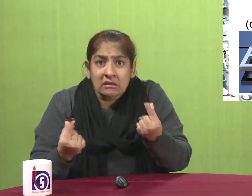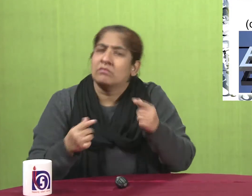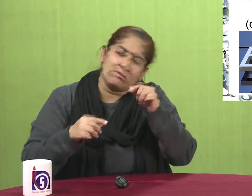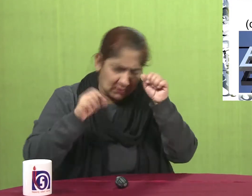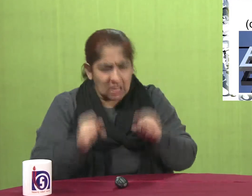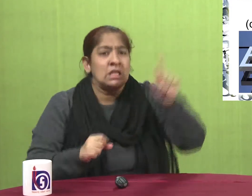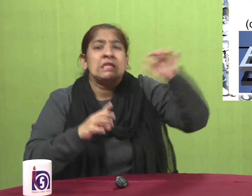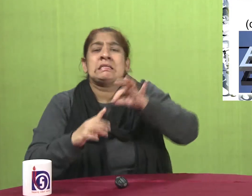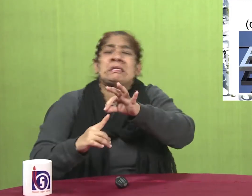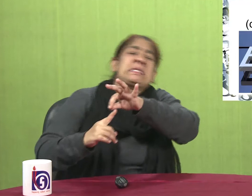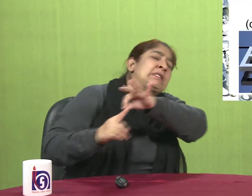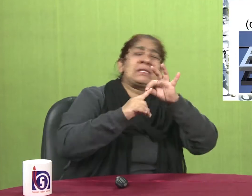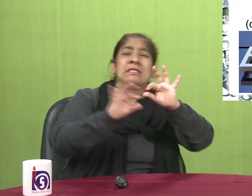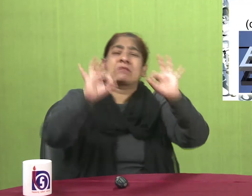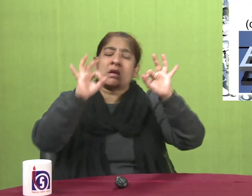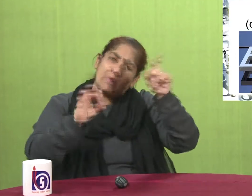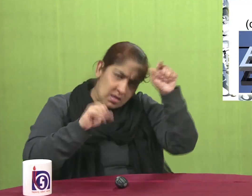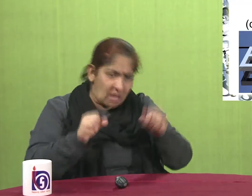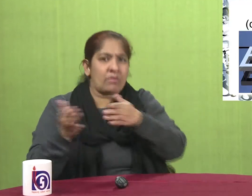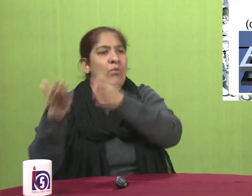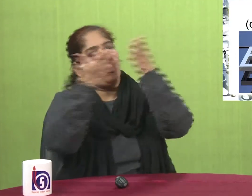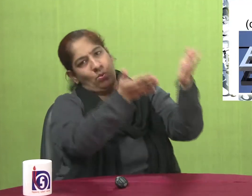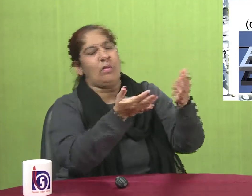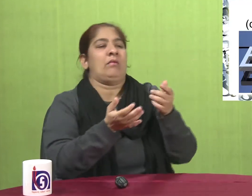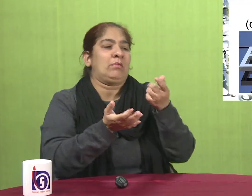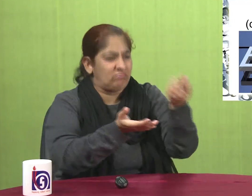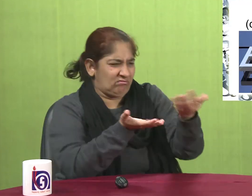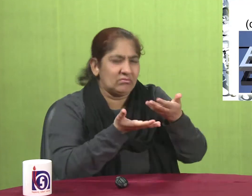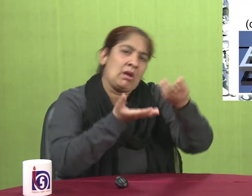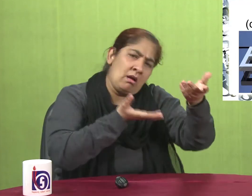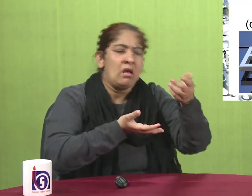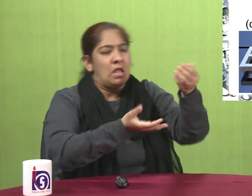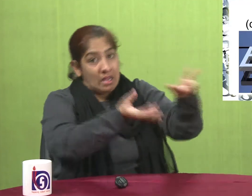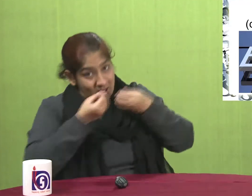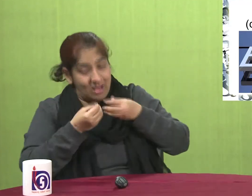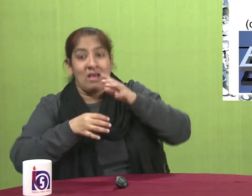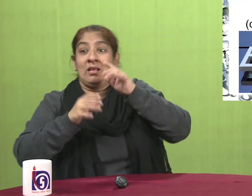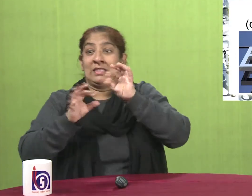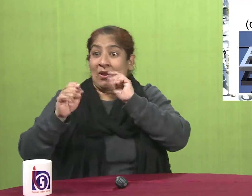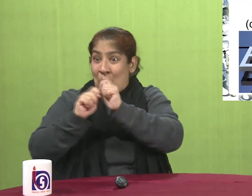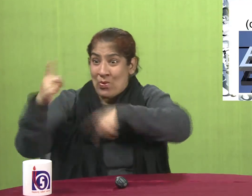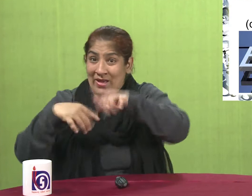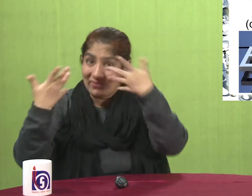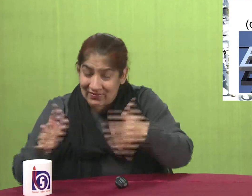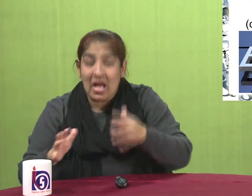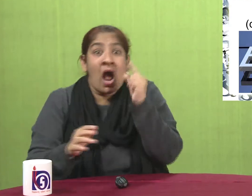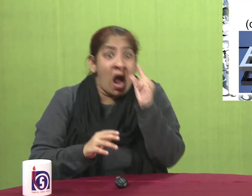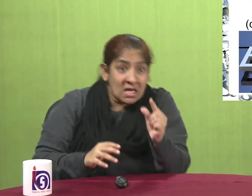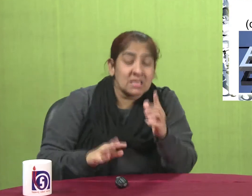it works for urgent needs of the bank. Whenever there